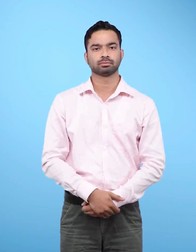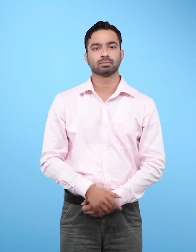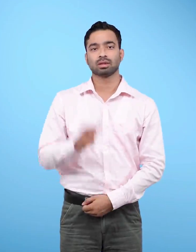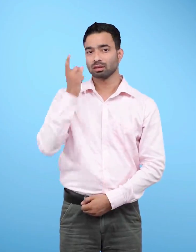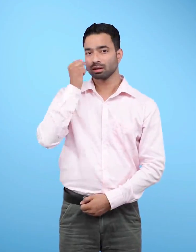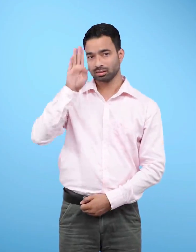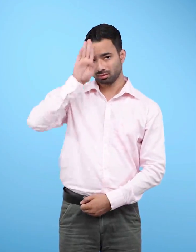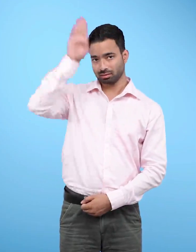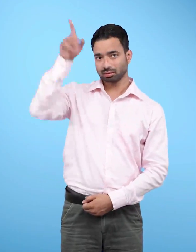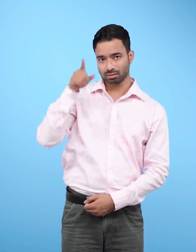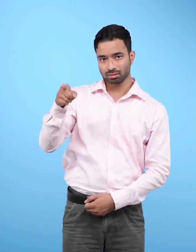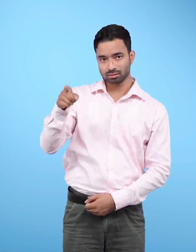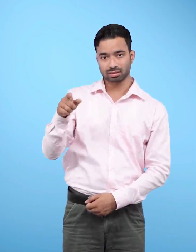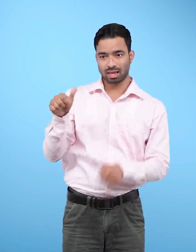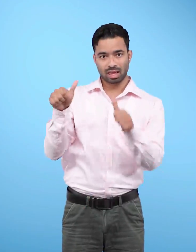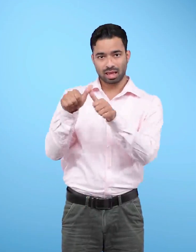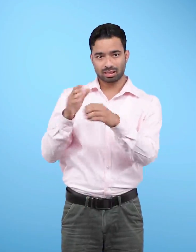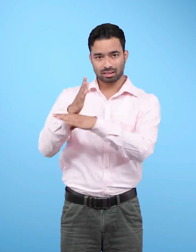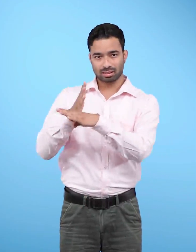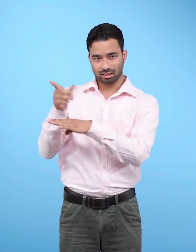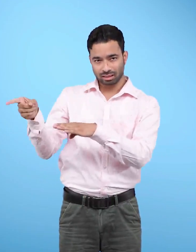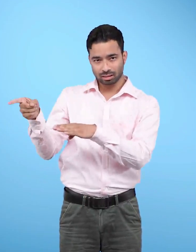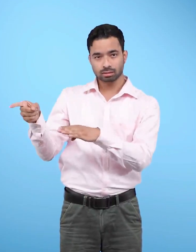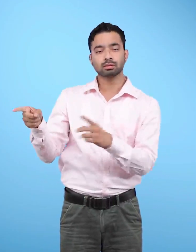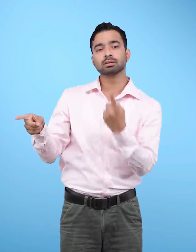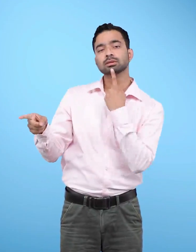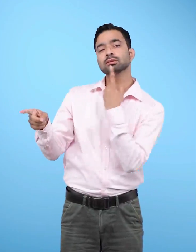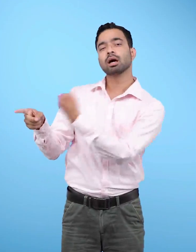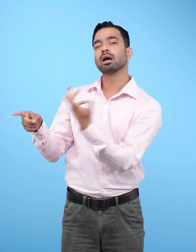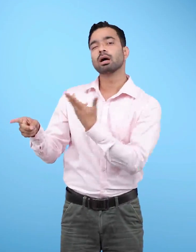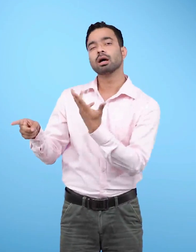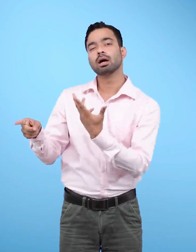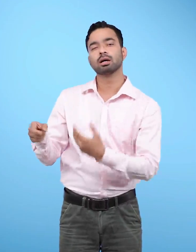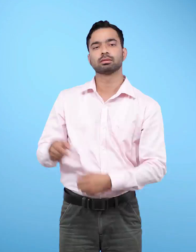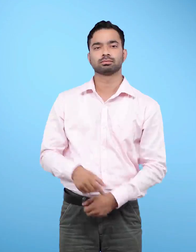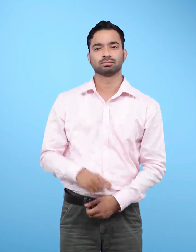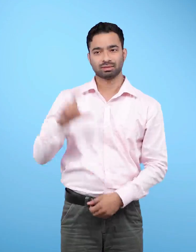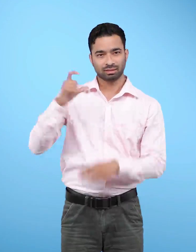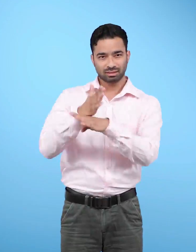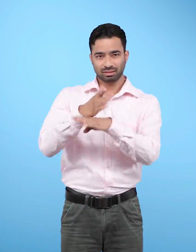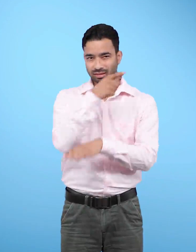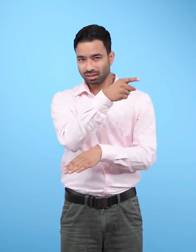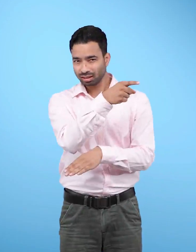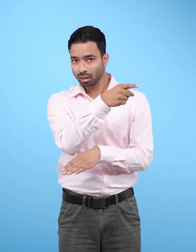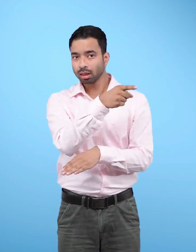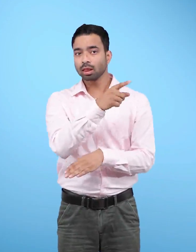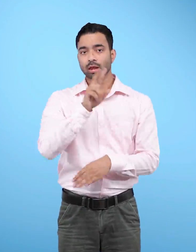On the bottom of the page, we have again the picture of king, and this time he is addressing Anar.